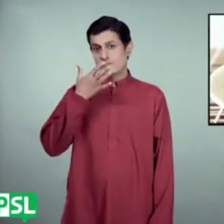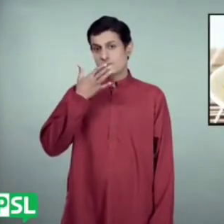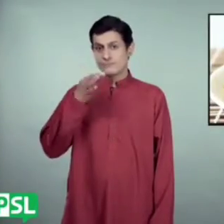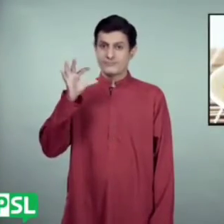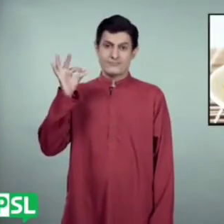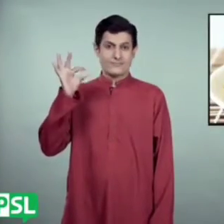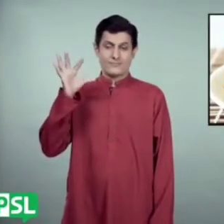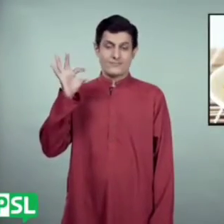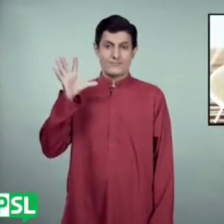pickles,